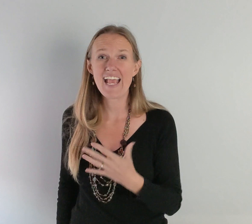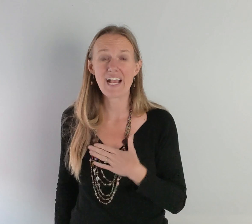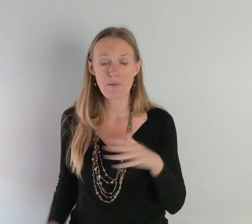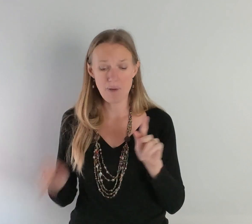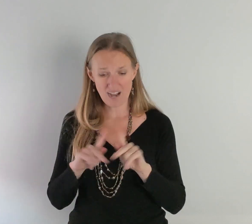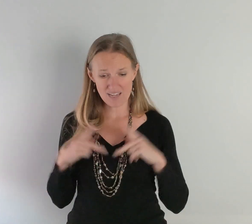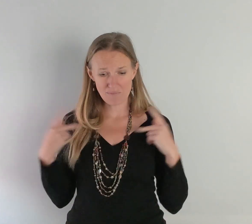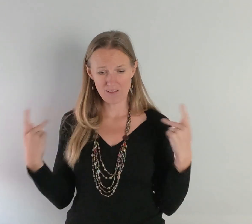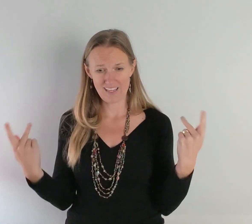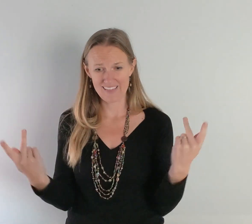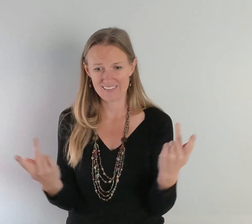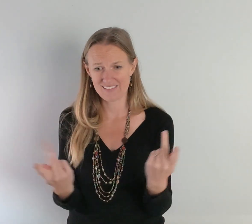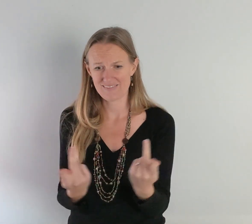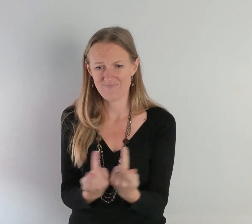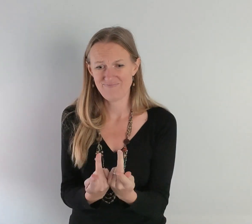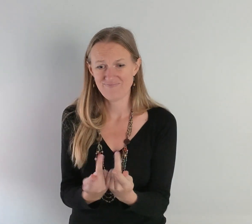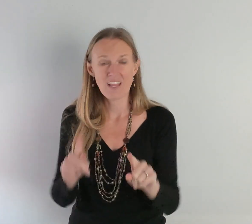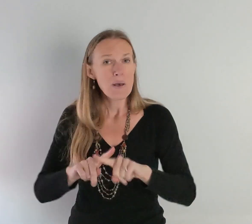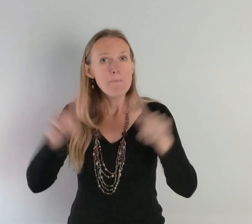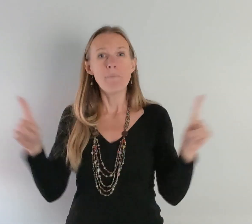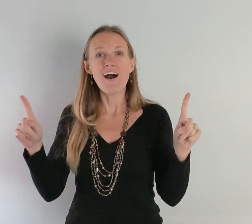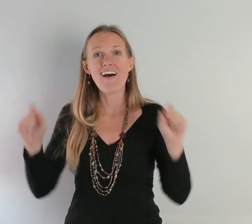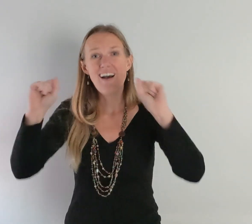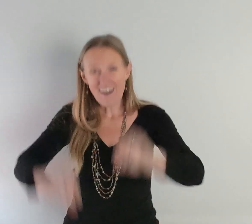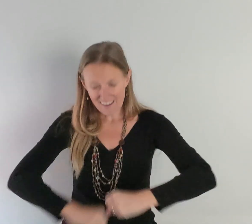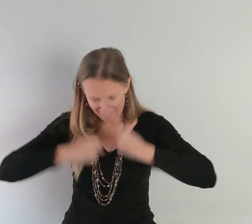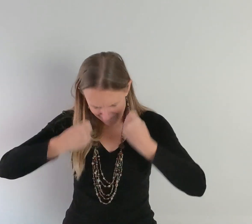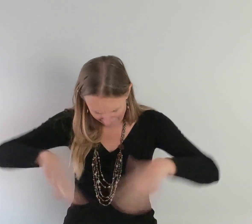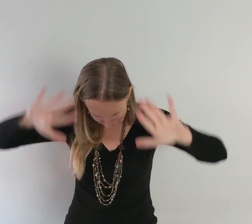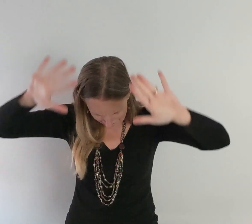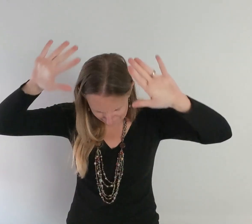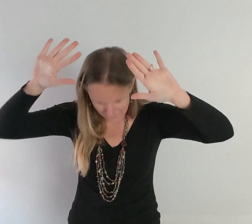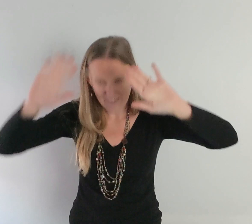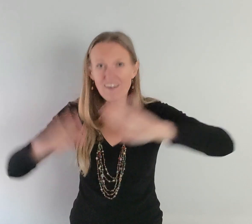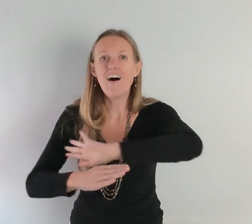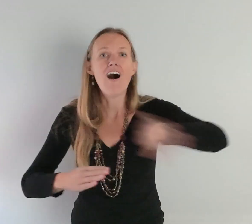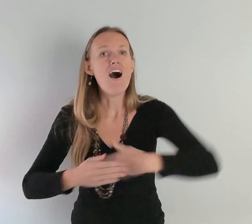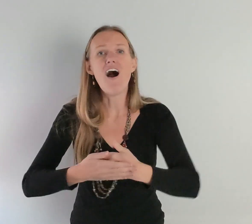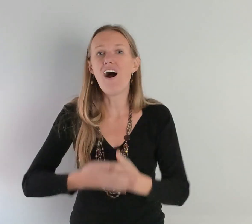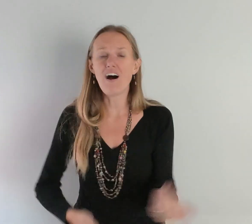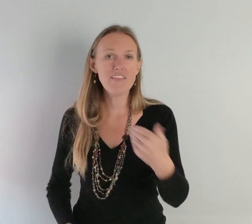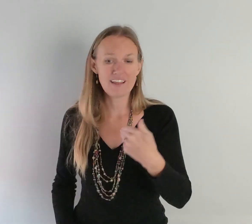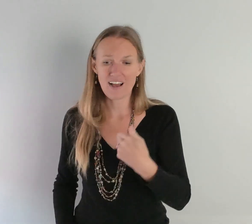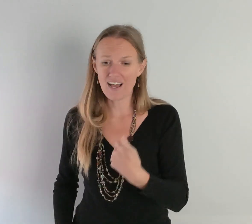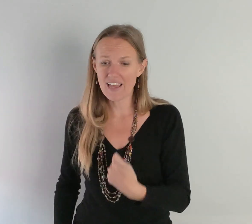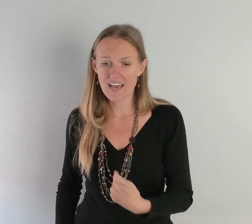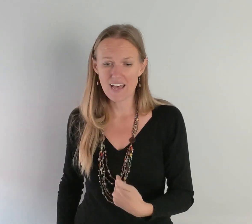take my place? But I offer all that I